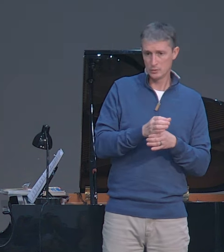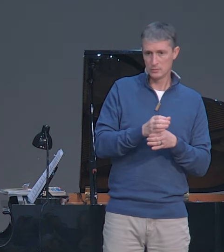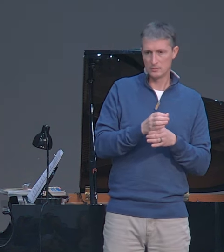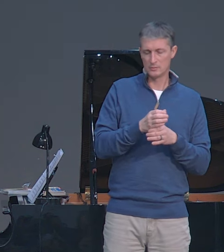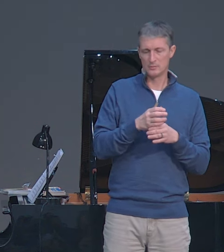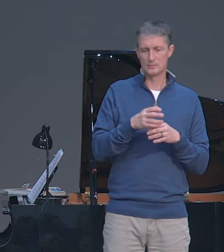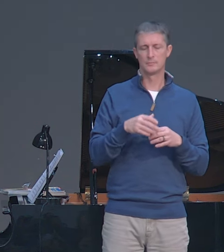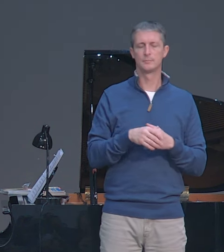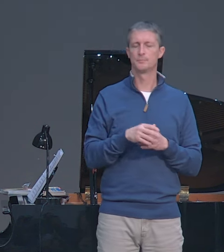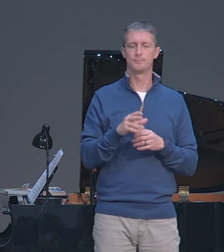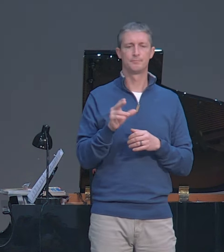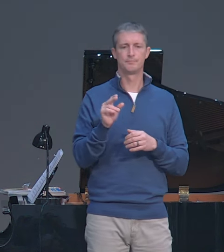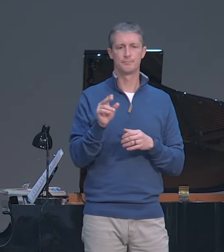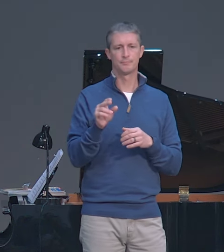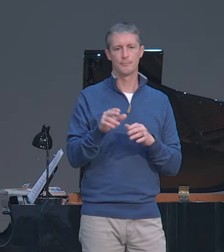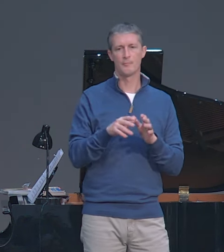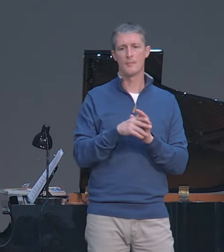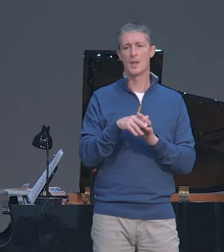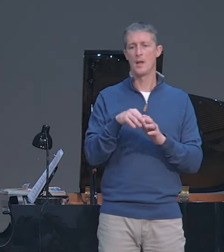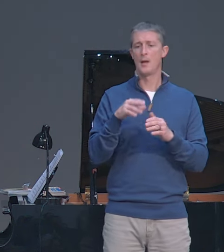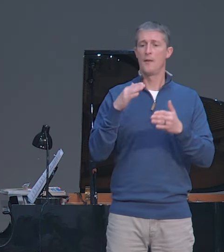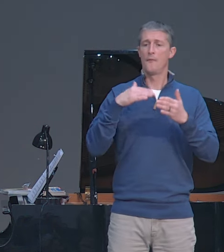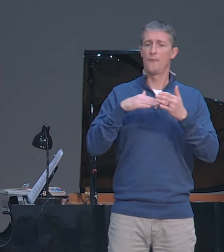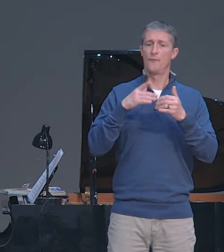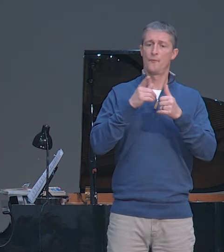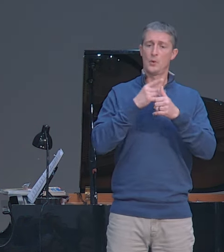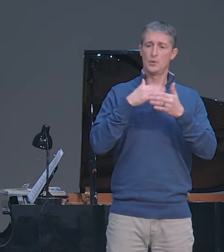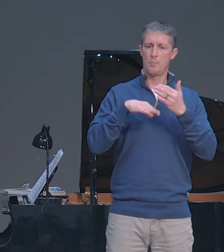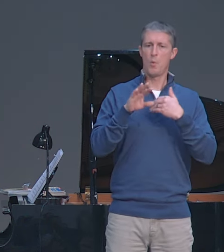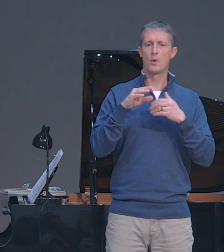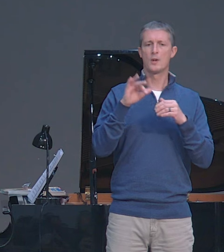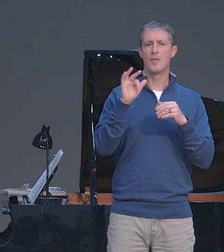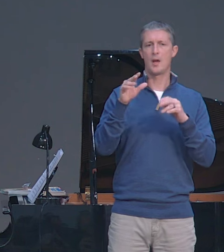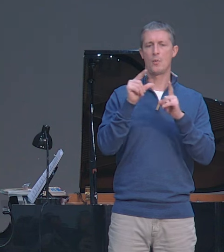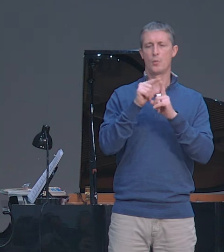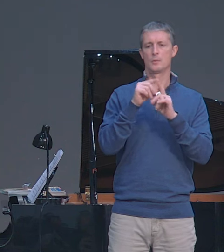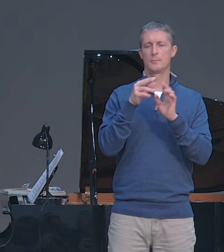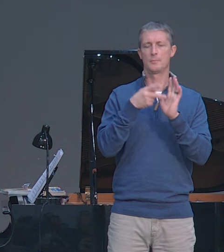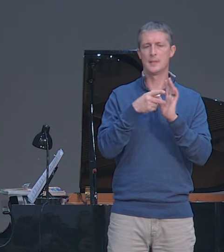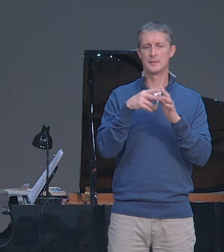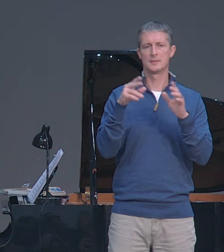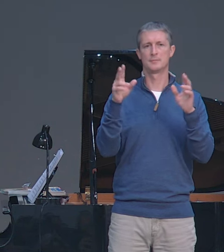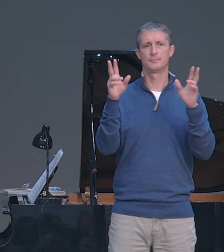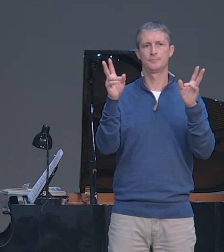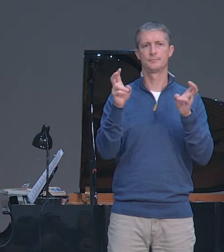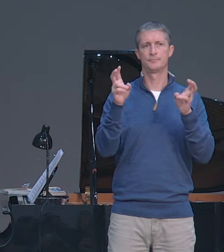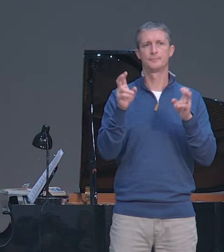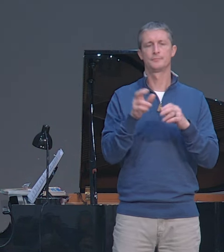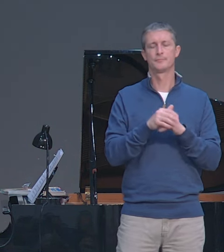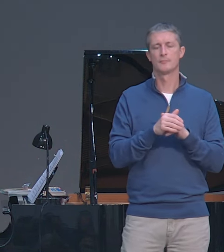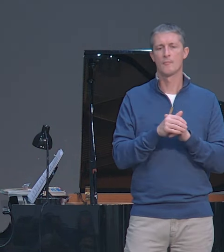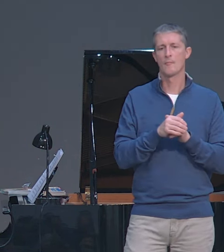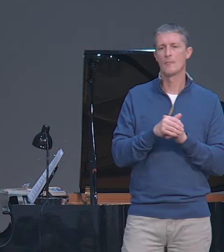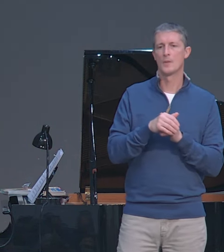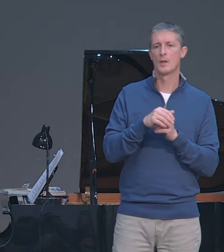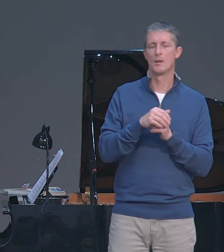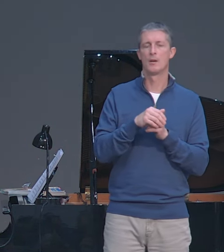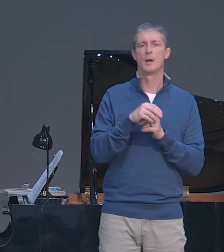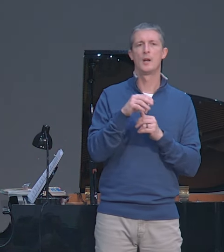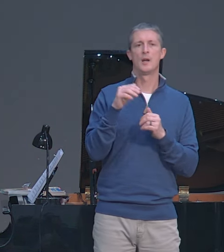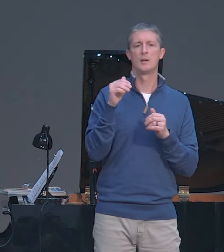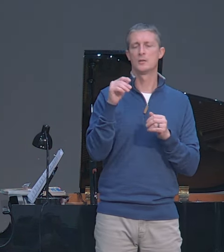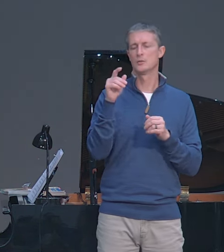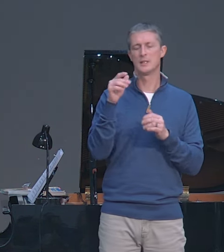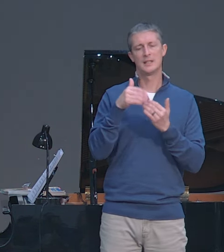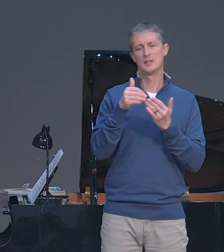term firstborn in a technical sense that actually everybody in this church would have clearly understood. You see, in